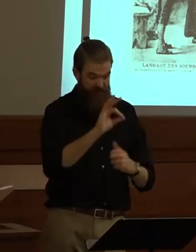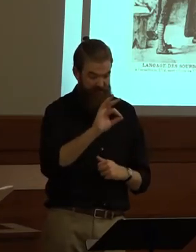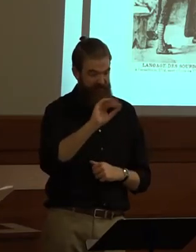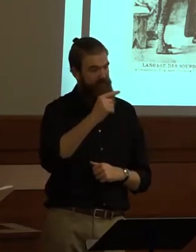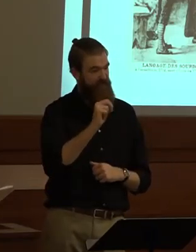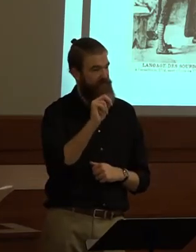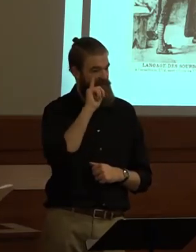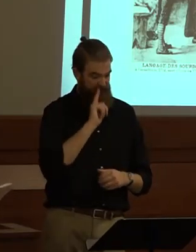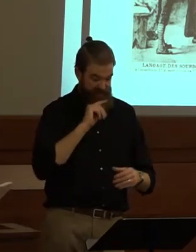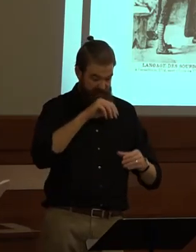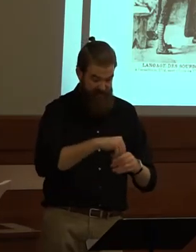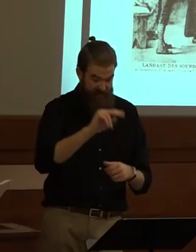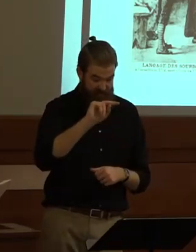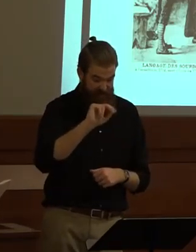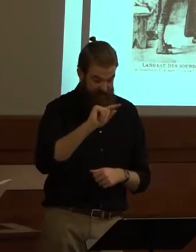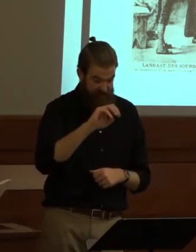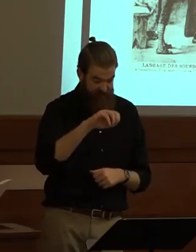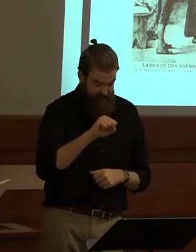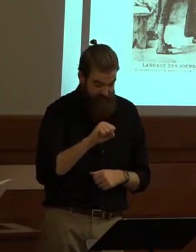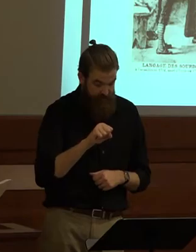from La Fonta's paper.